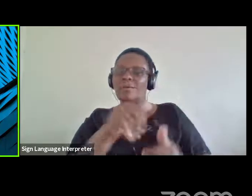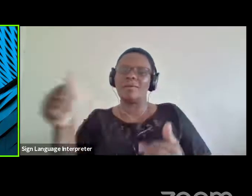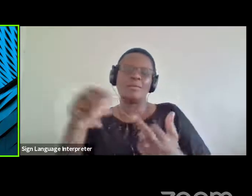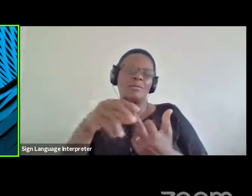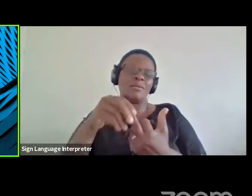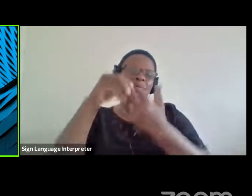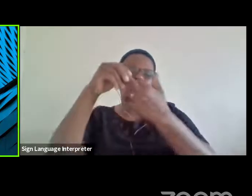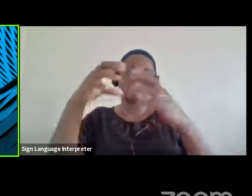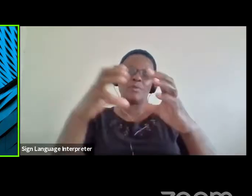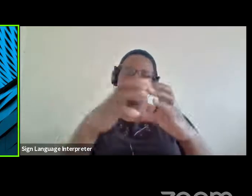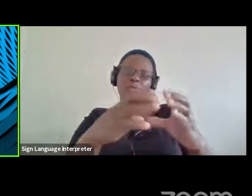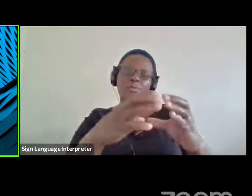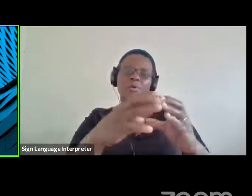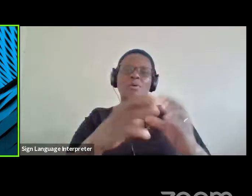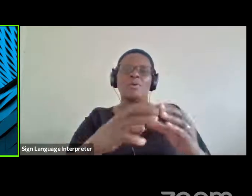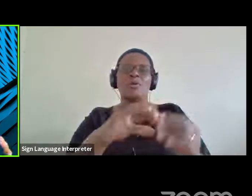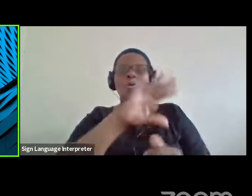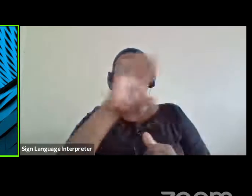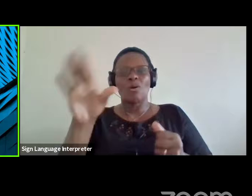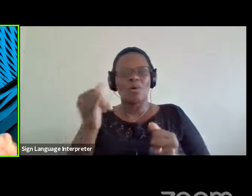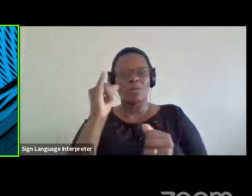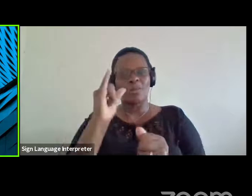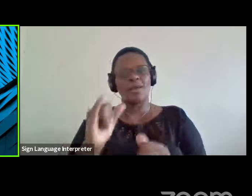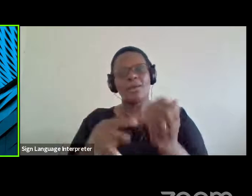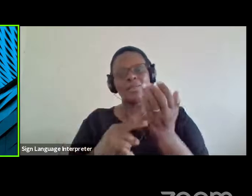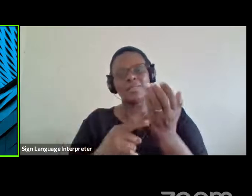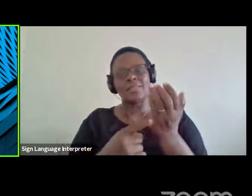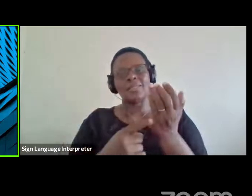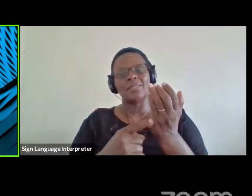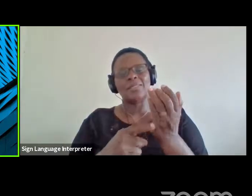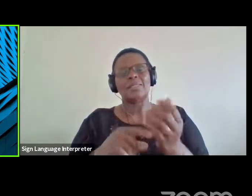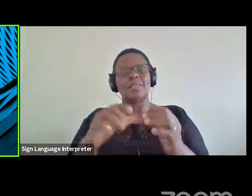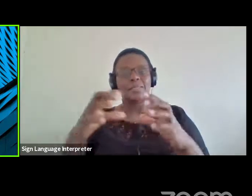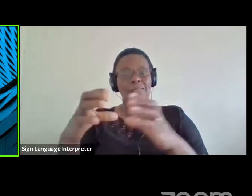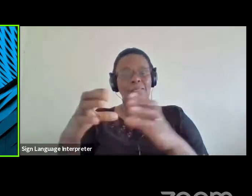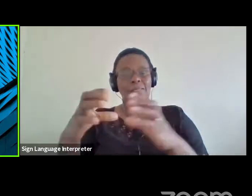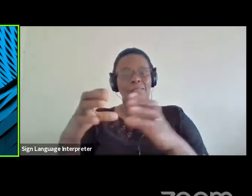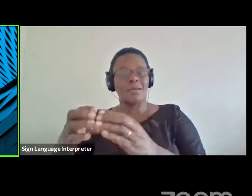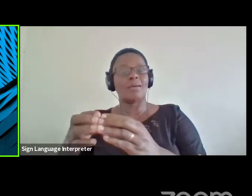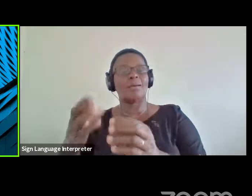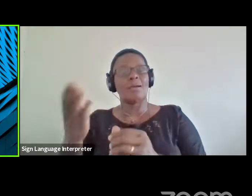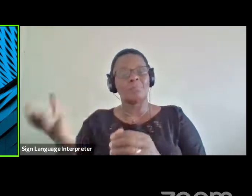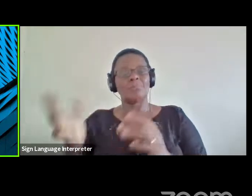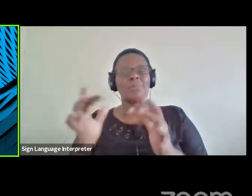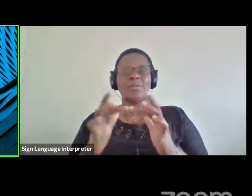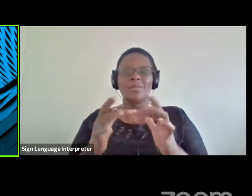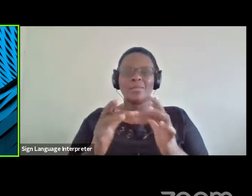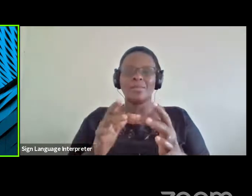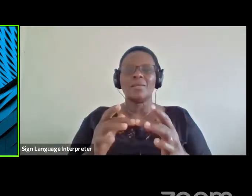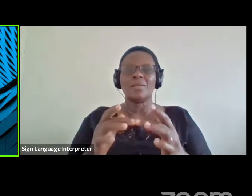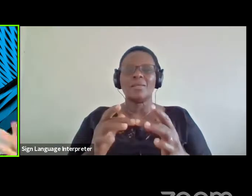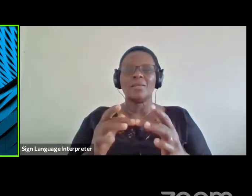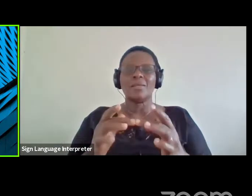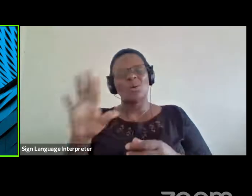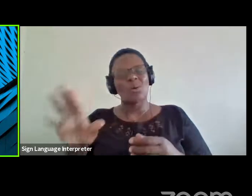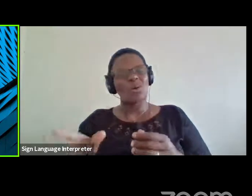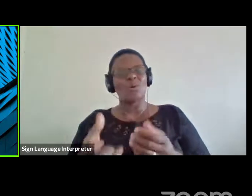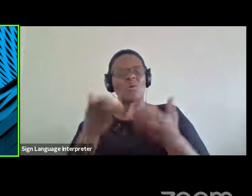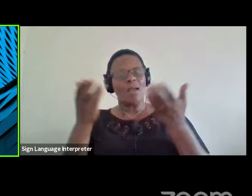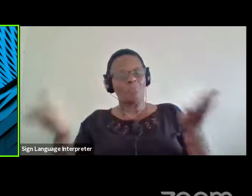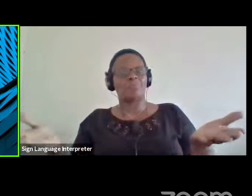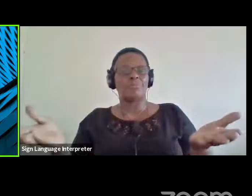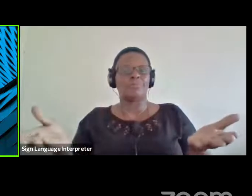you're in the IT sector or not. We all rely heavily on the internet and connected technologies to make the world go